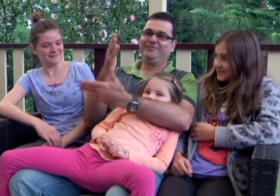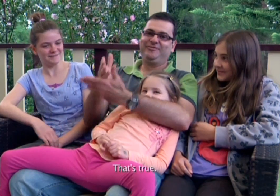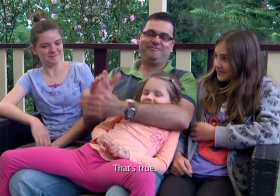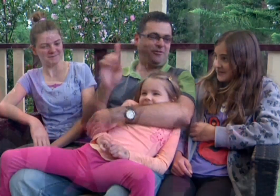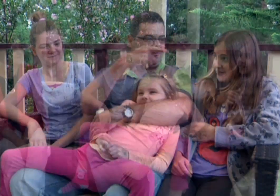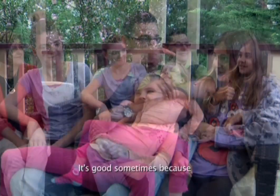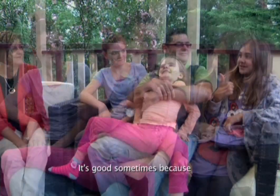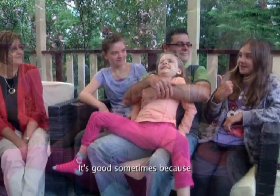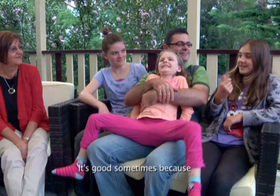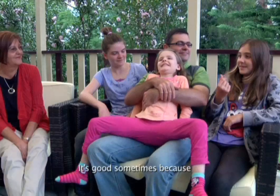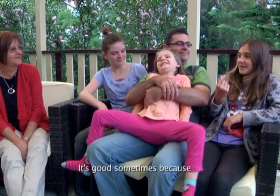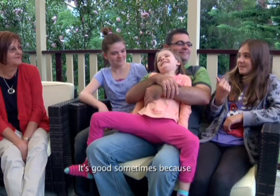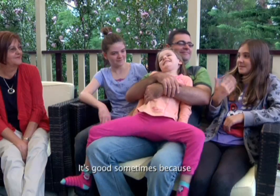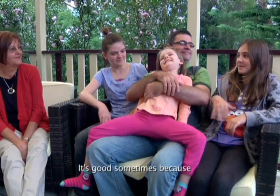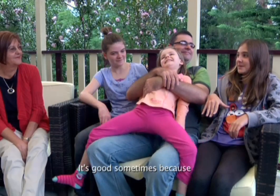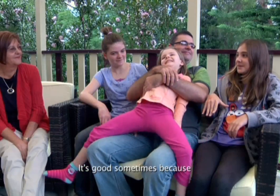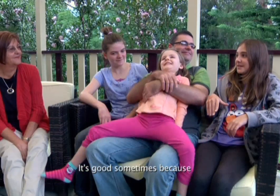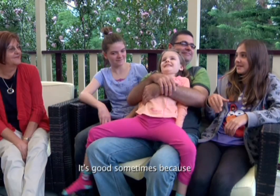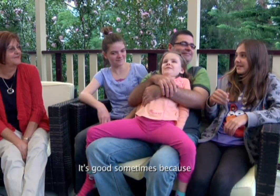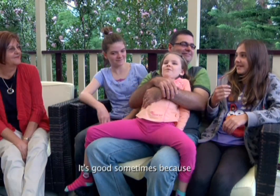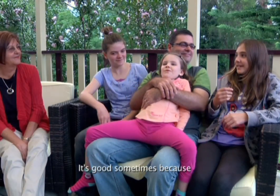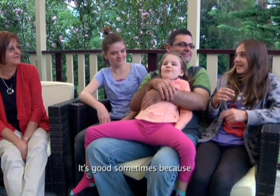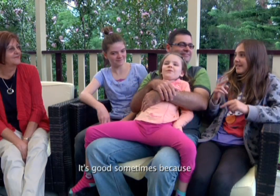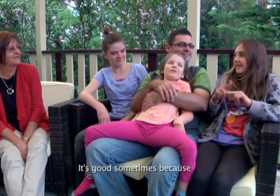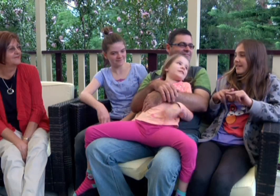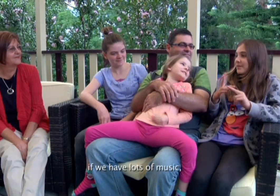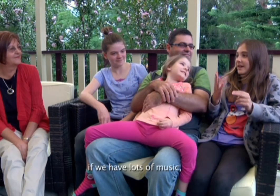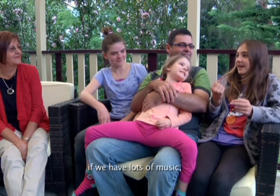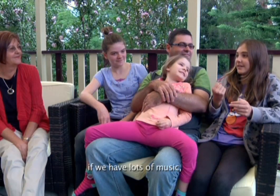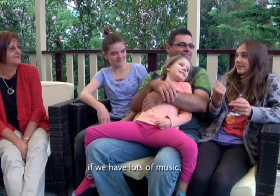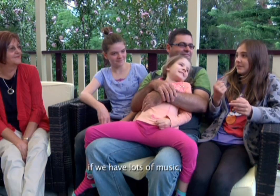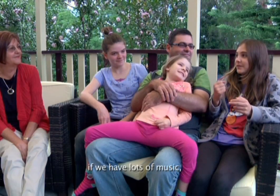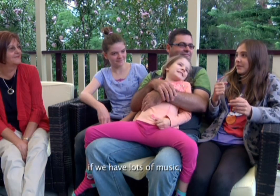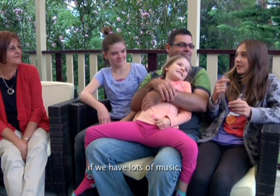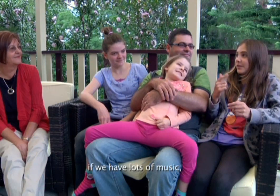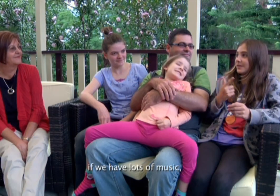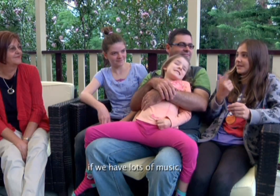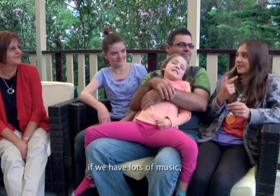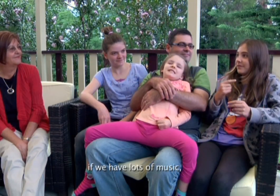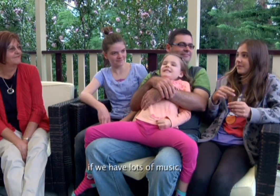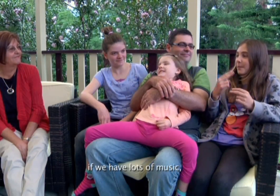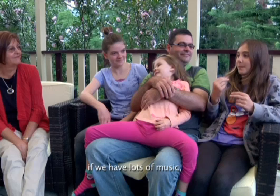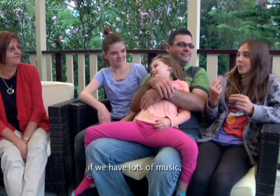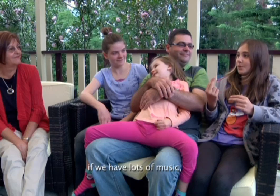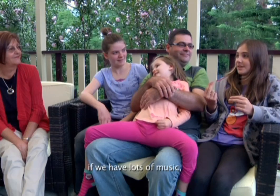true. Yeah, it's good sometimes because if we have lots of music,